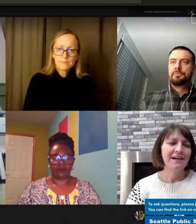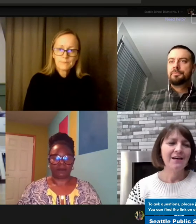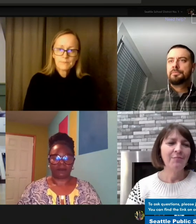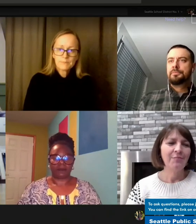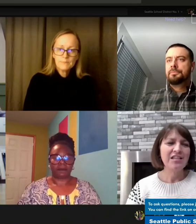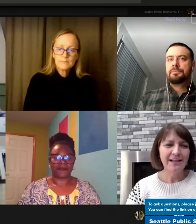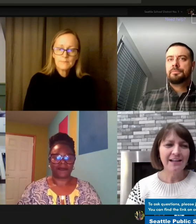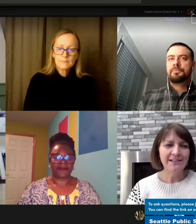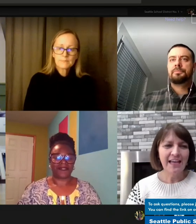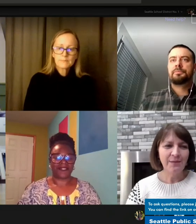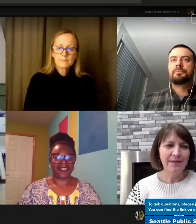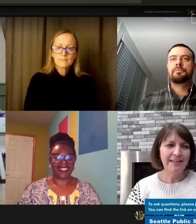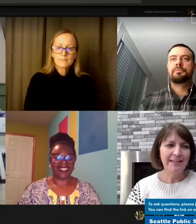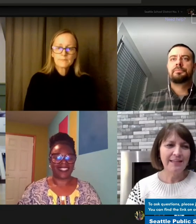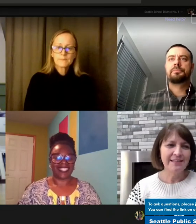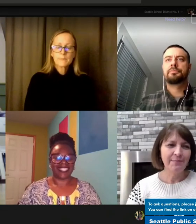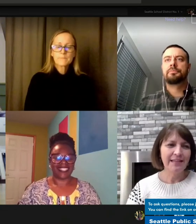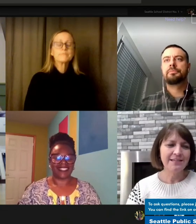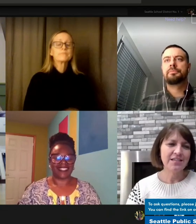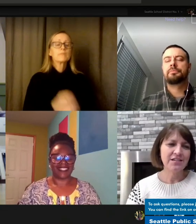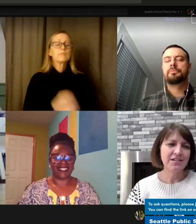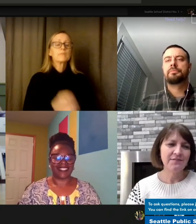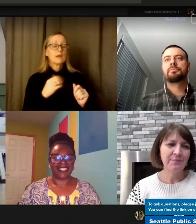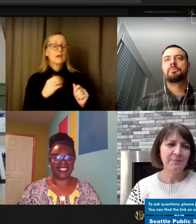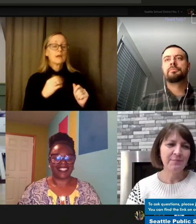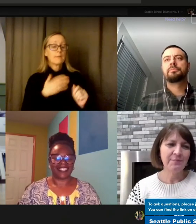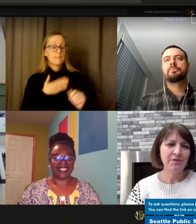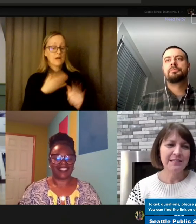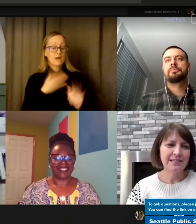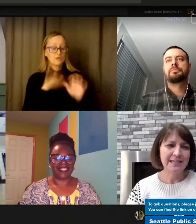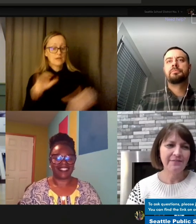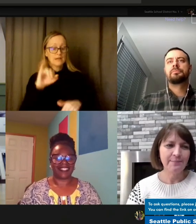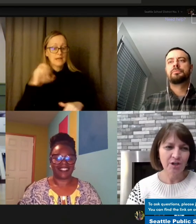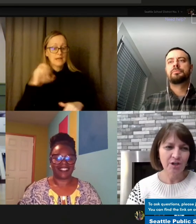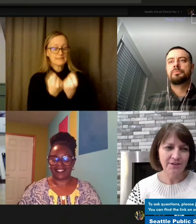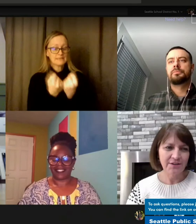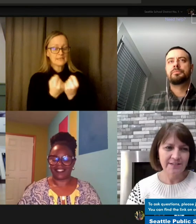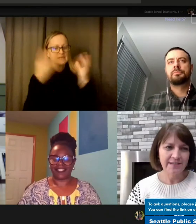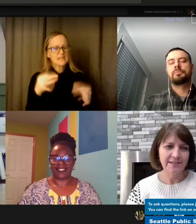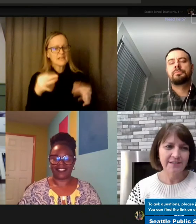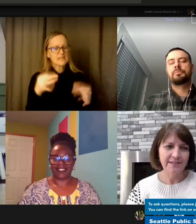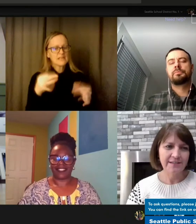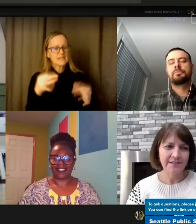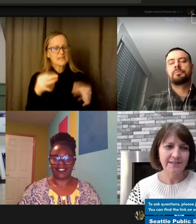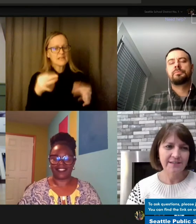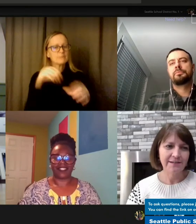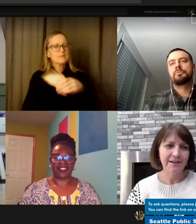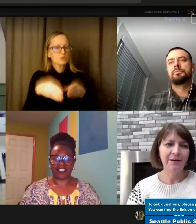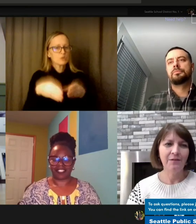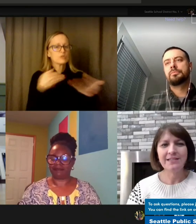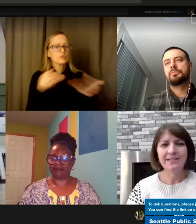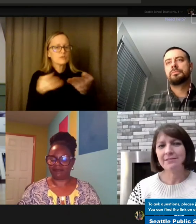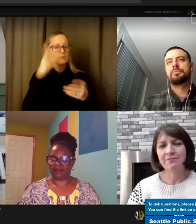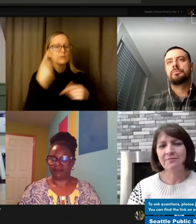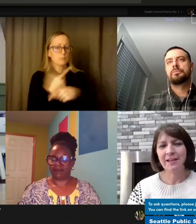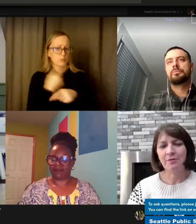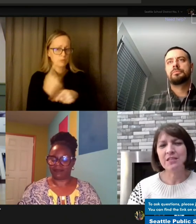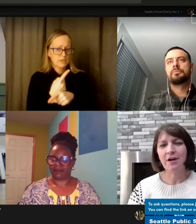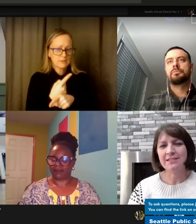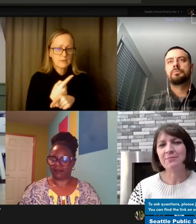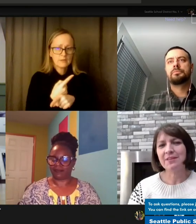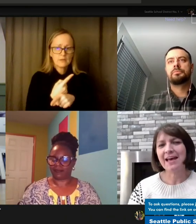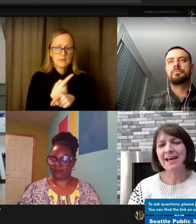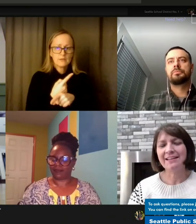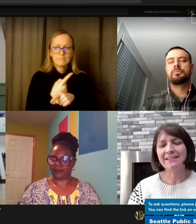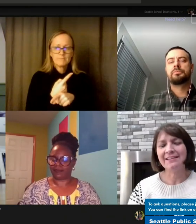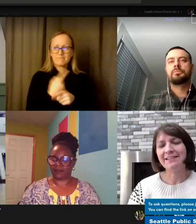My child's IEP team made the decision for him to receive in-person services. And what's sort of like, what's the process from